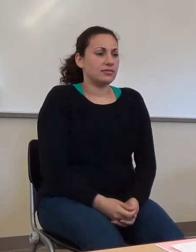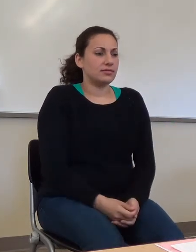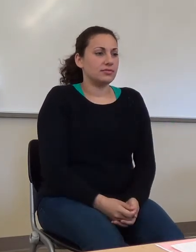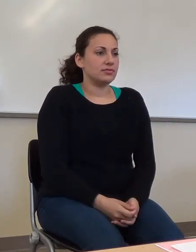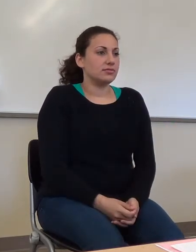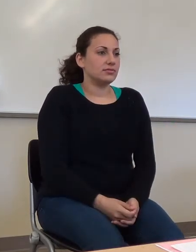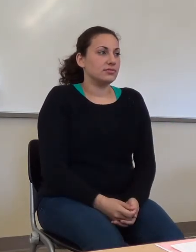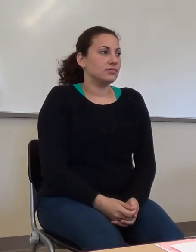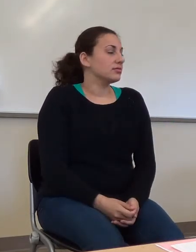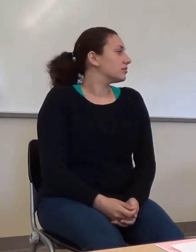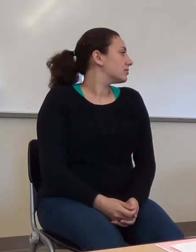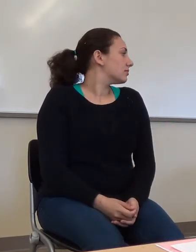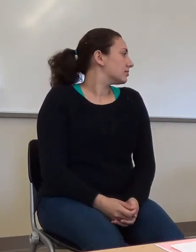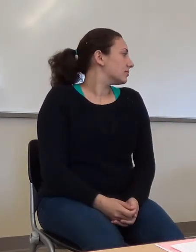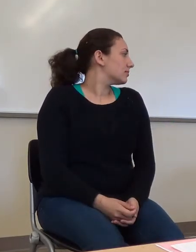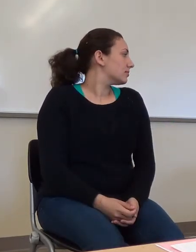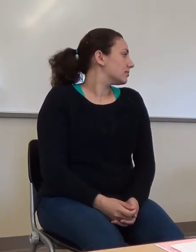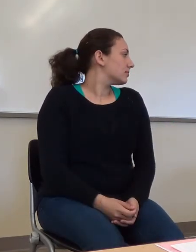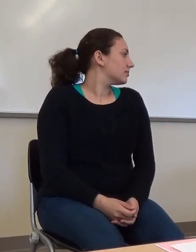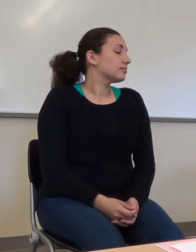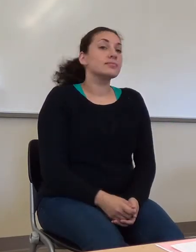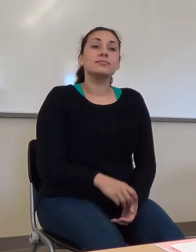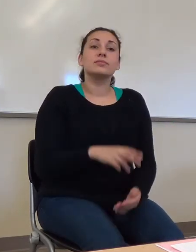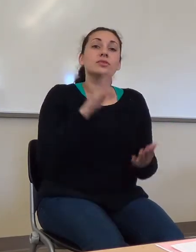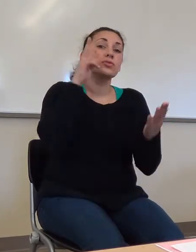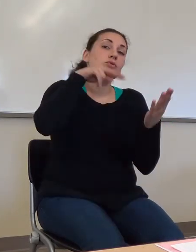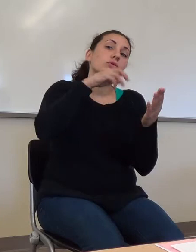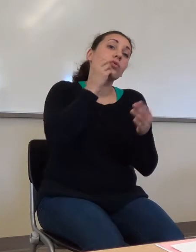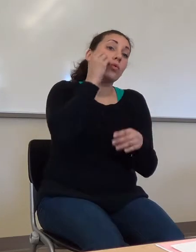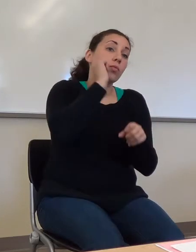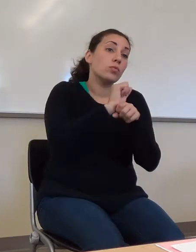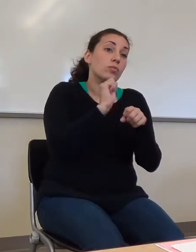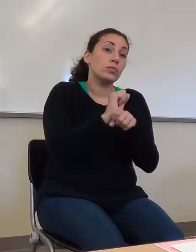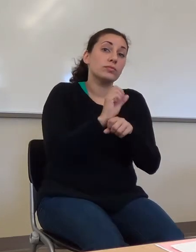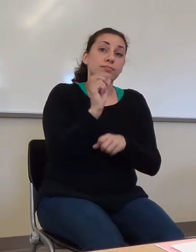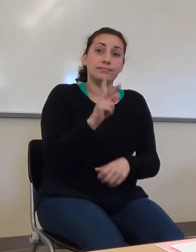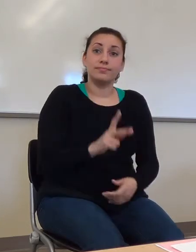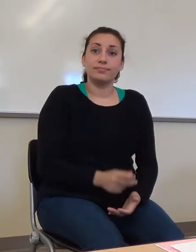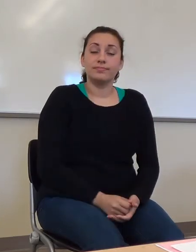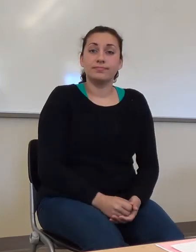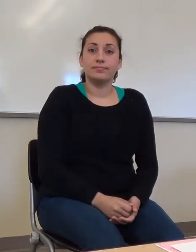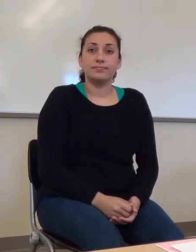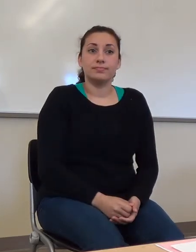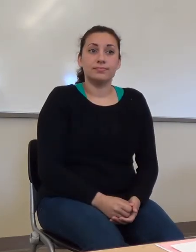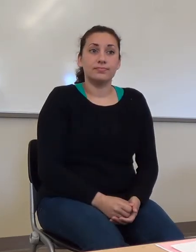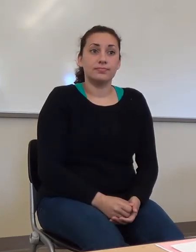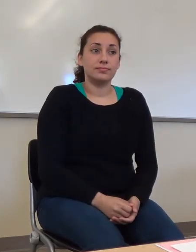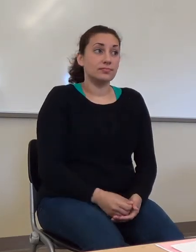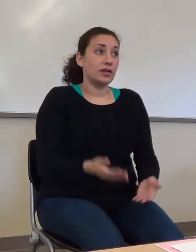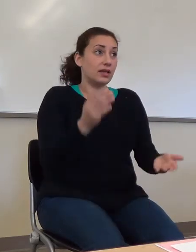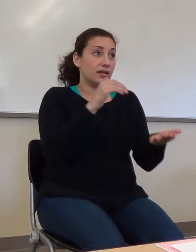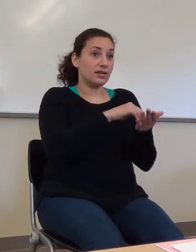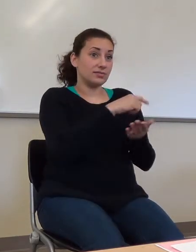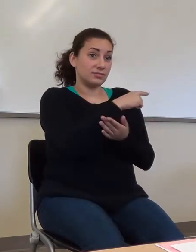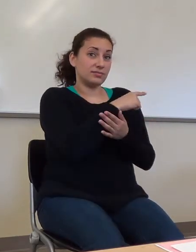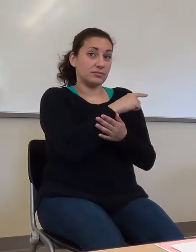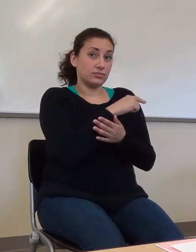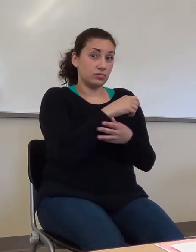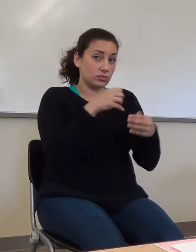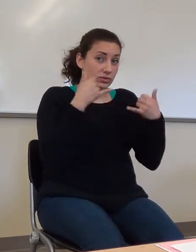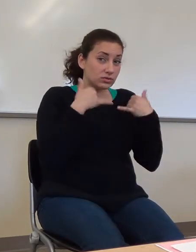Okay, so let's look at the homework that we did for today. And again, we are